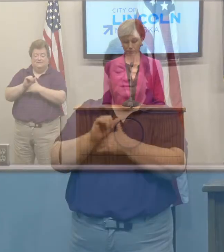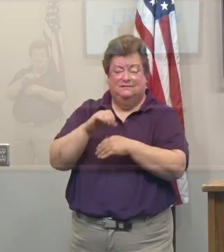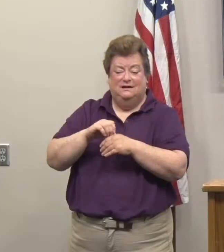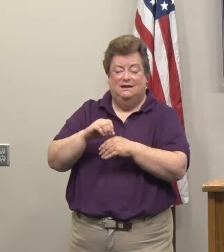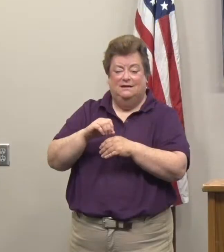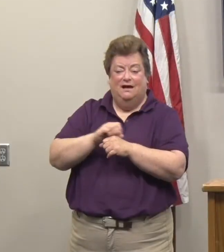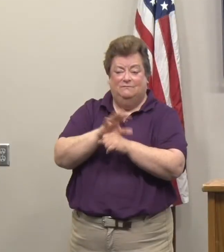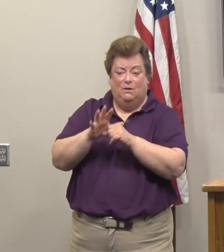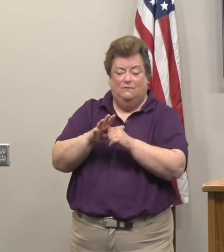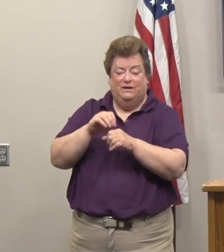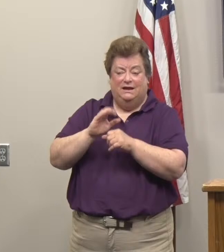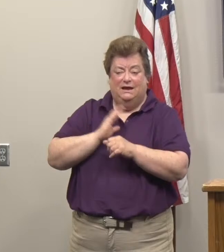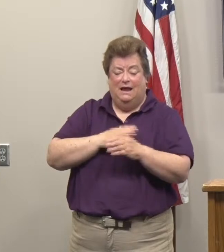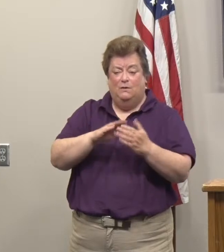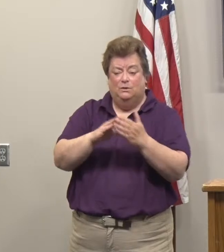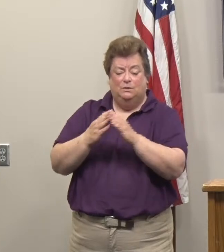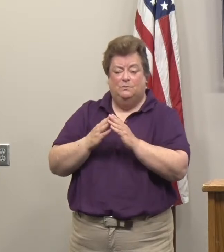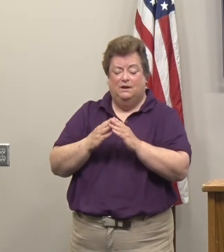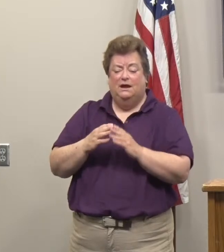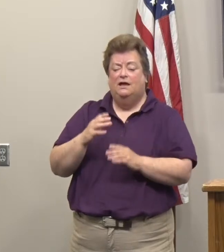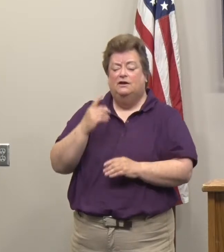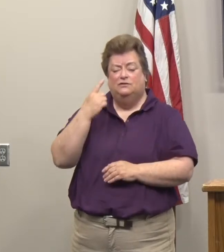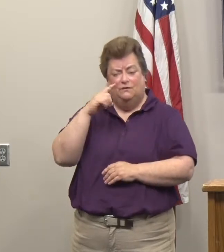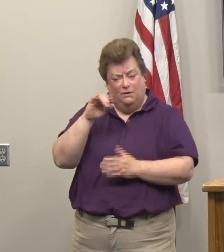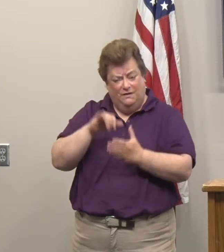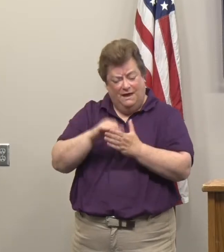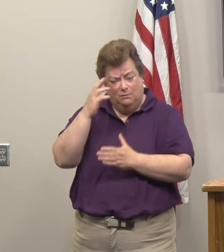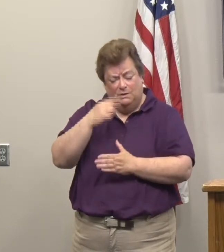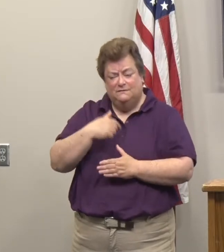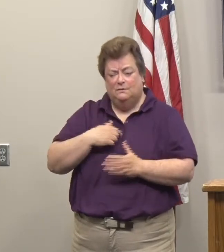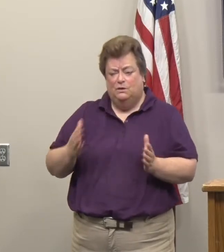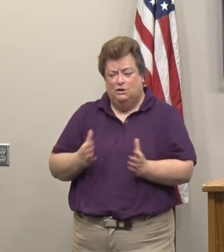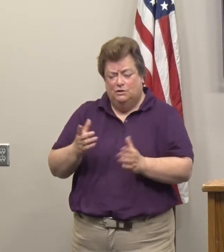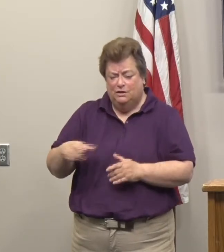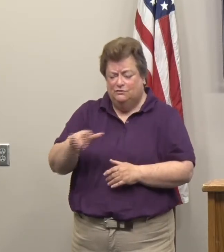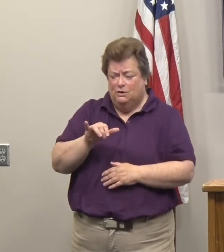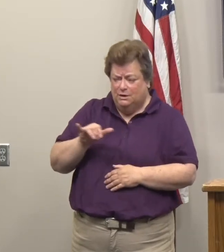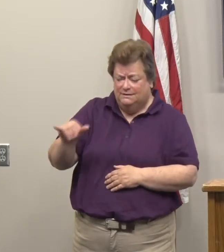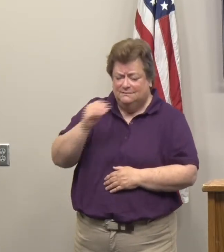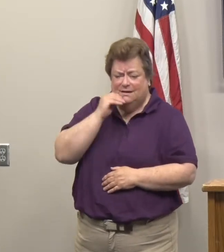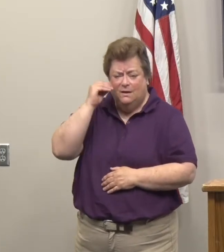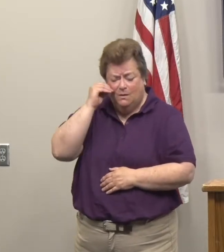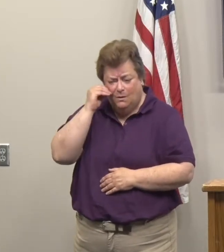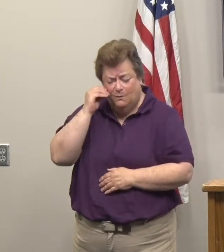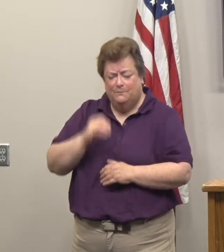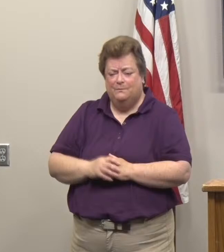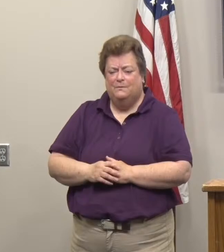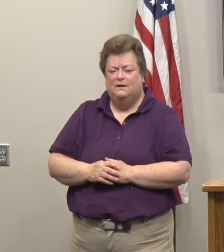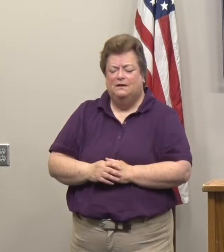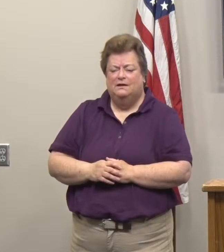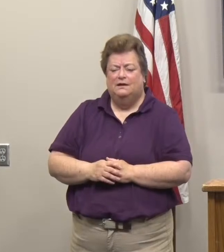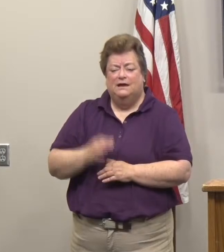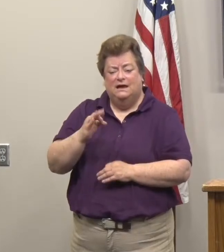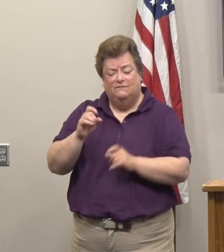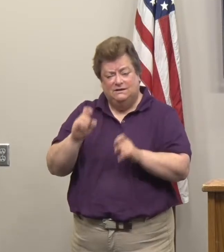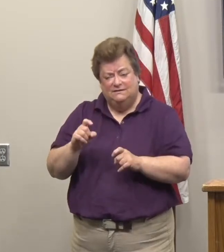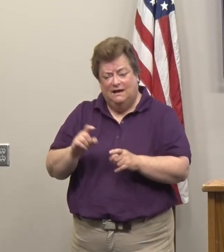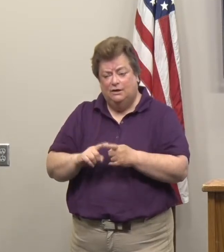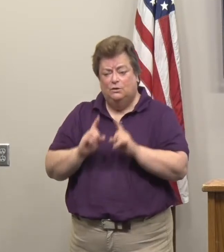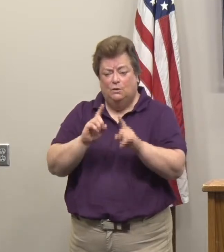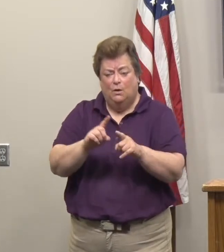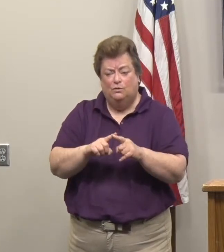community. For that reason, we continue to encourage people to stay home to the extent possible. However, if you do decide to attend a